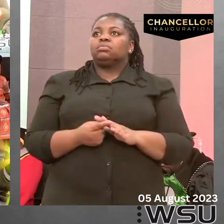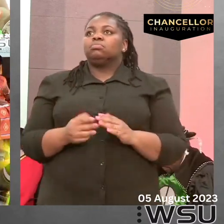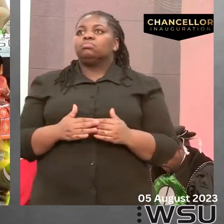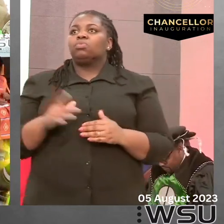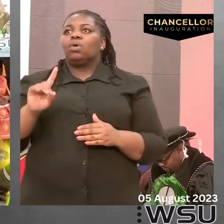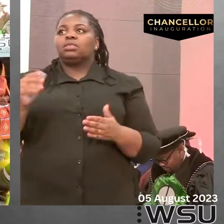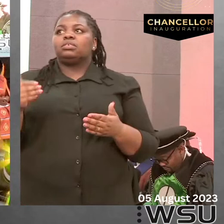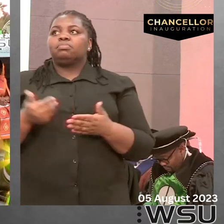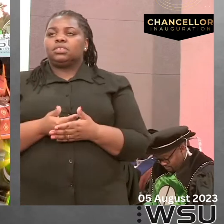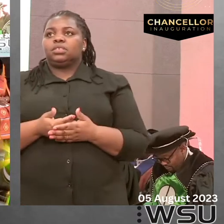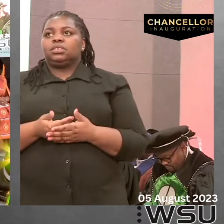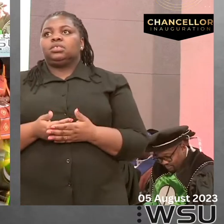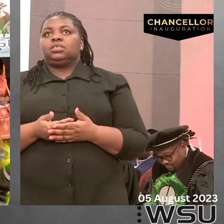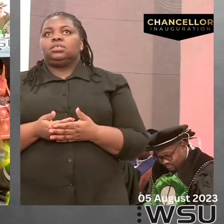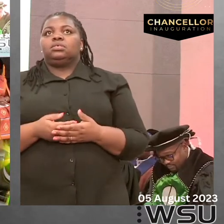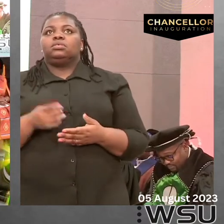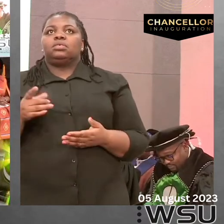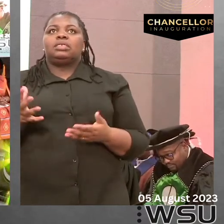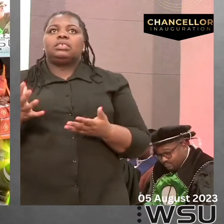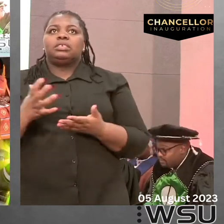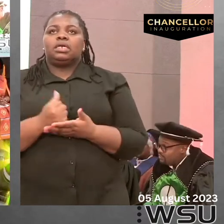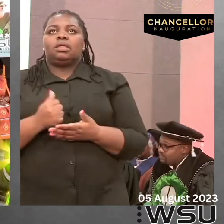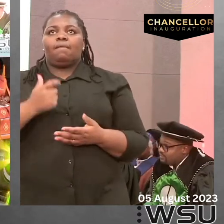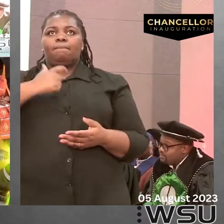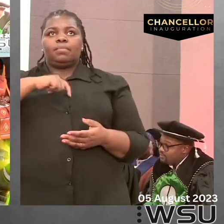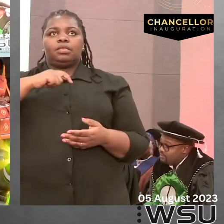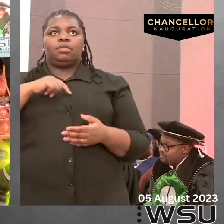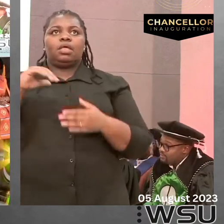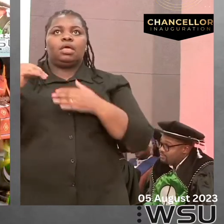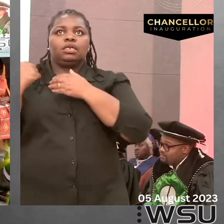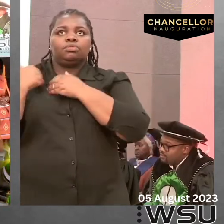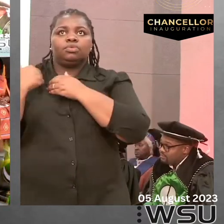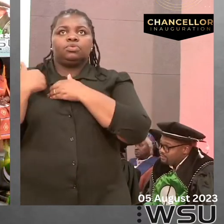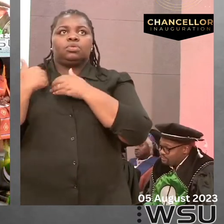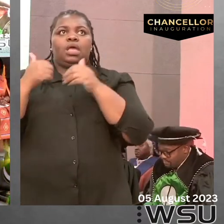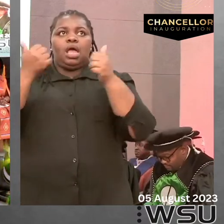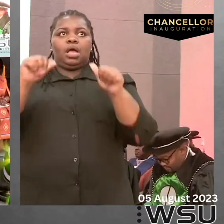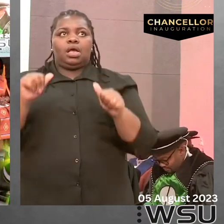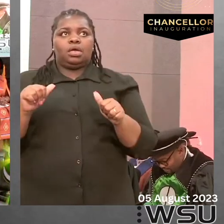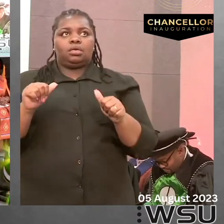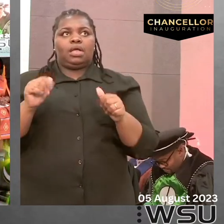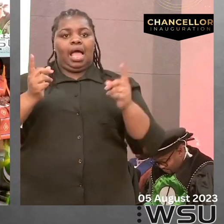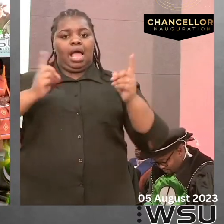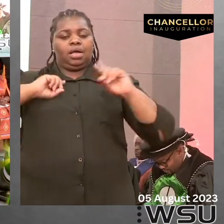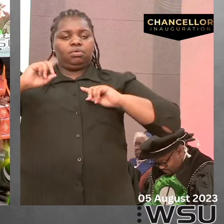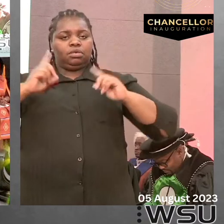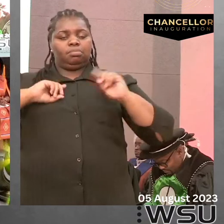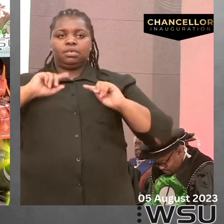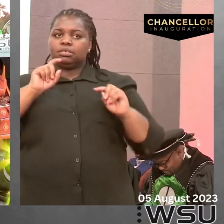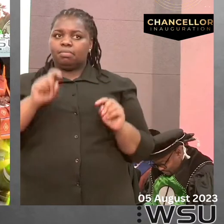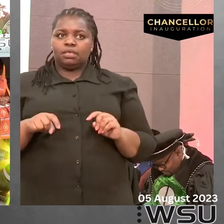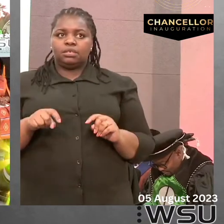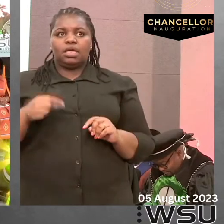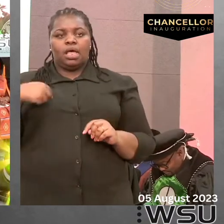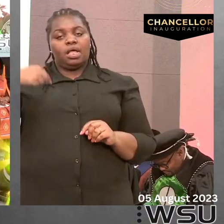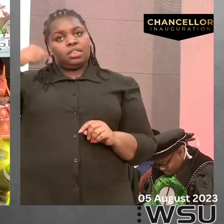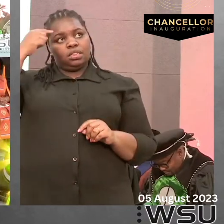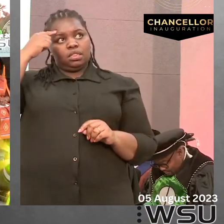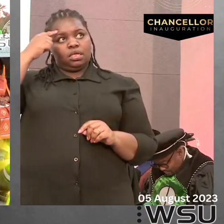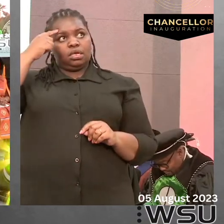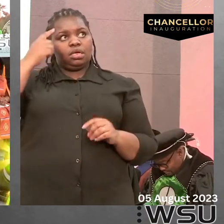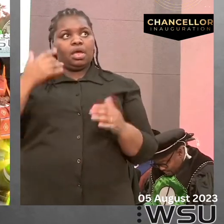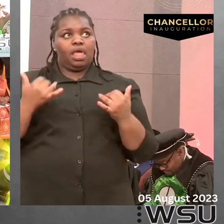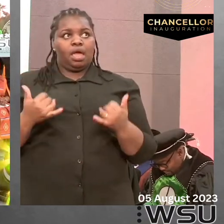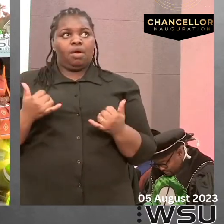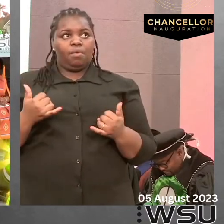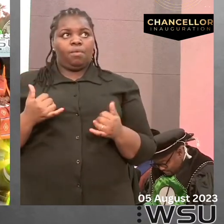missing is that taking personal responsibility and accountability, each one. And I think now